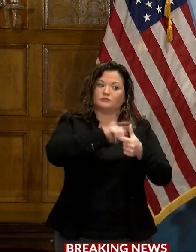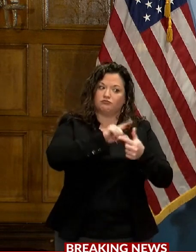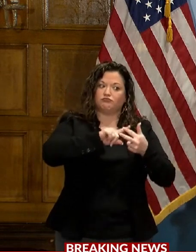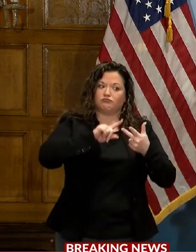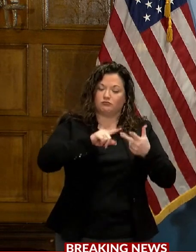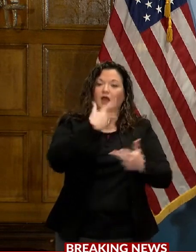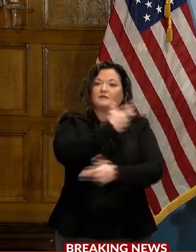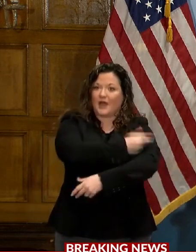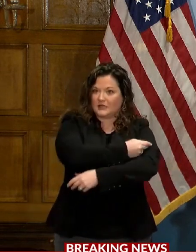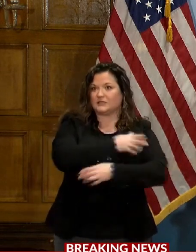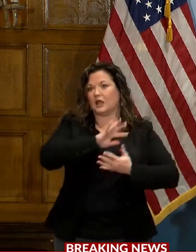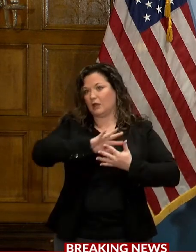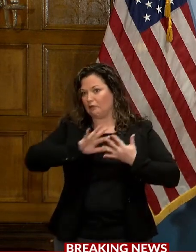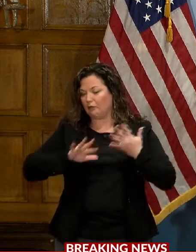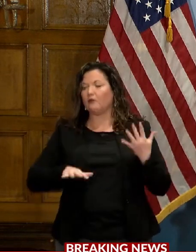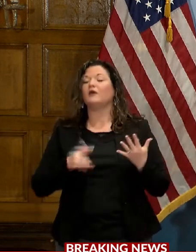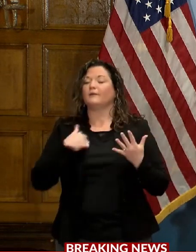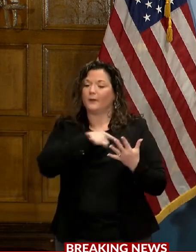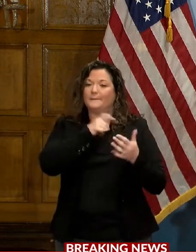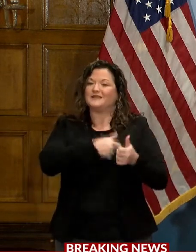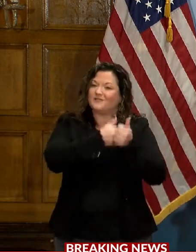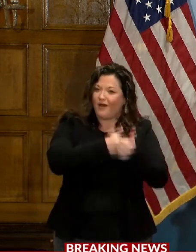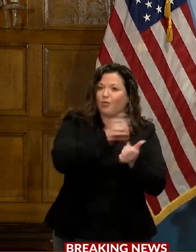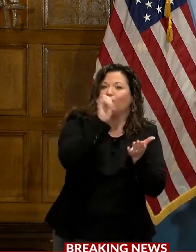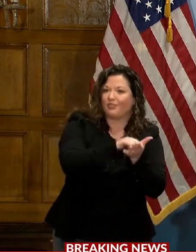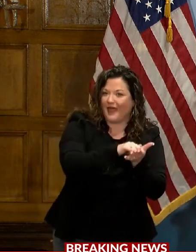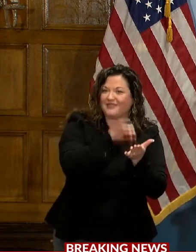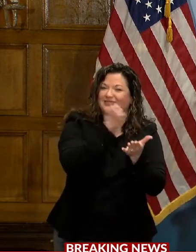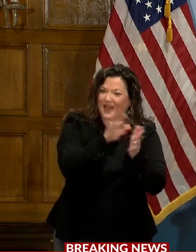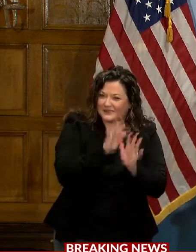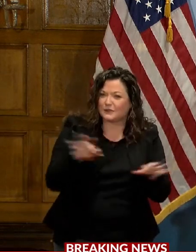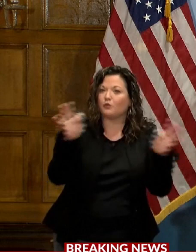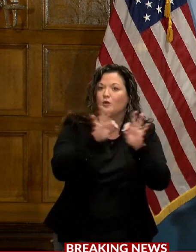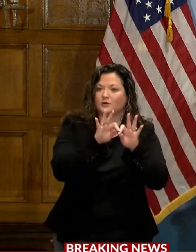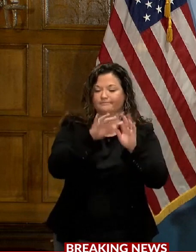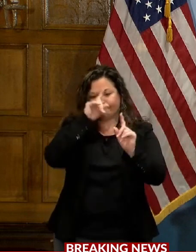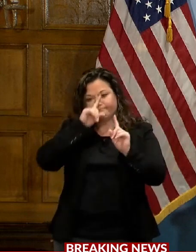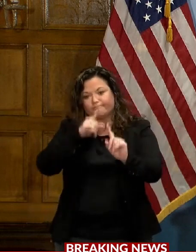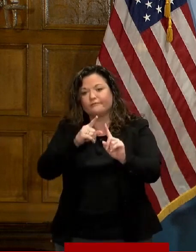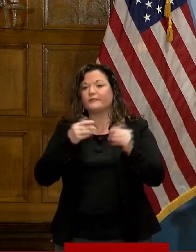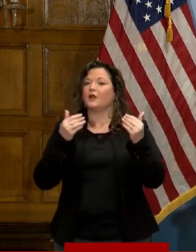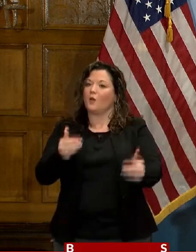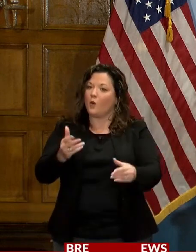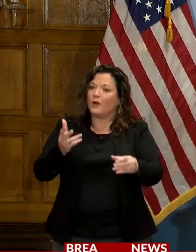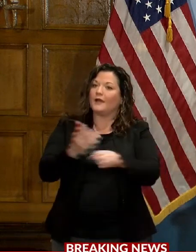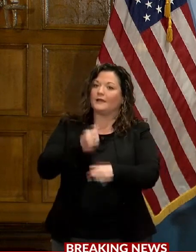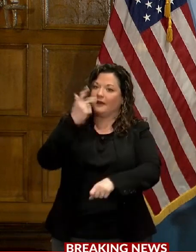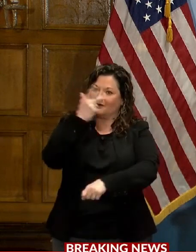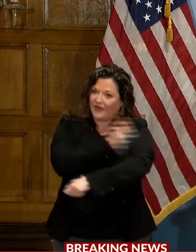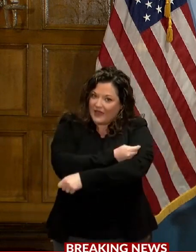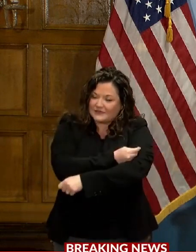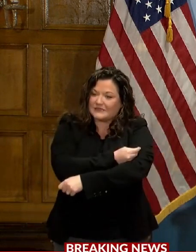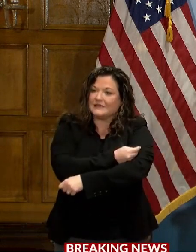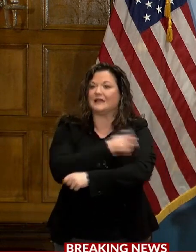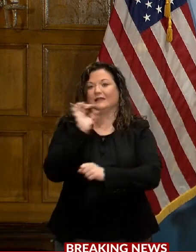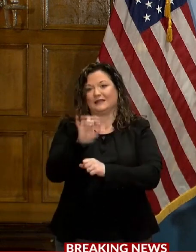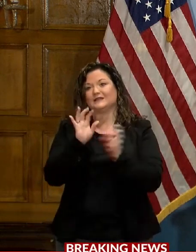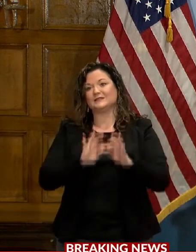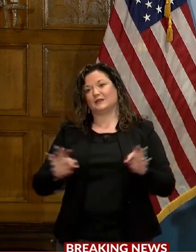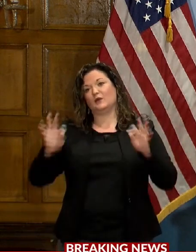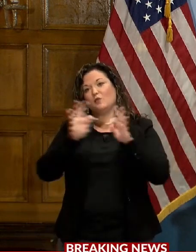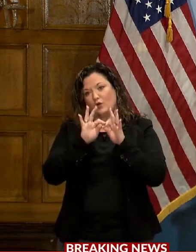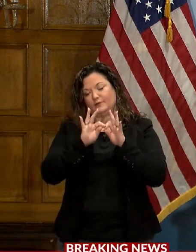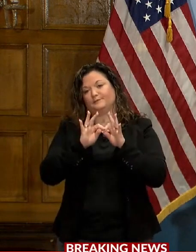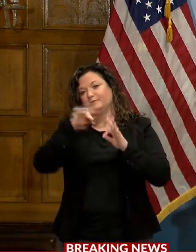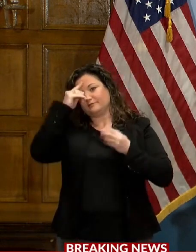getting vaccinated. That is important. The message is simple: get vaccinated, and that's an important message